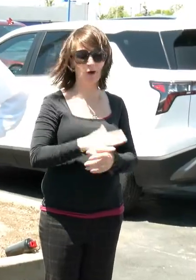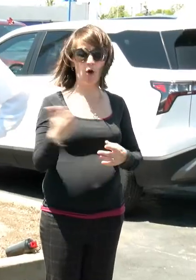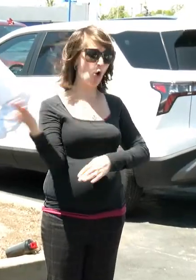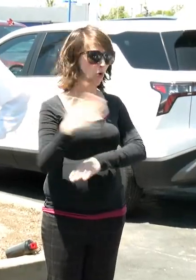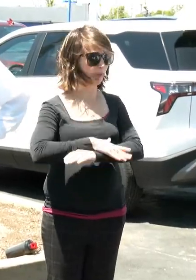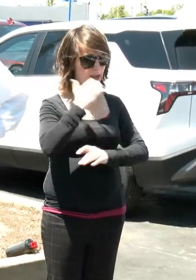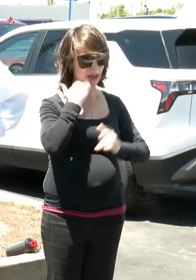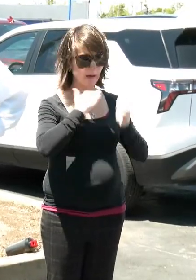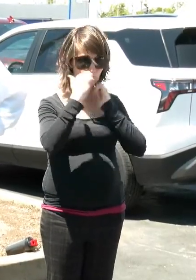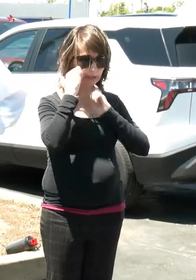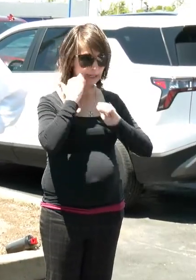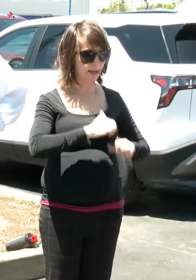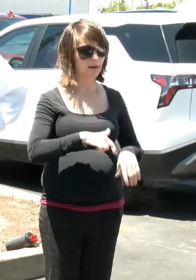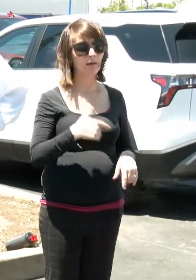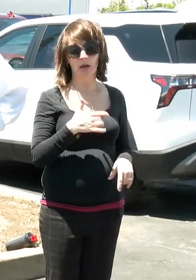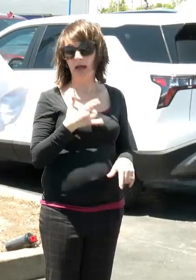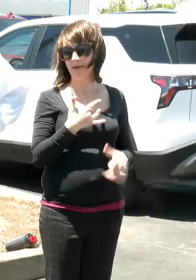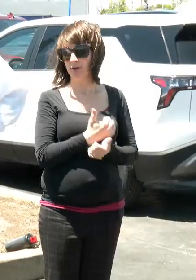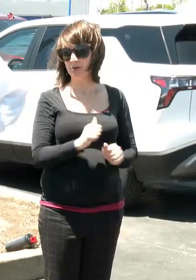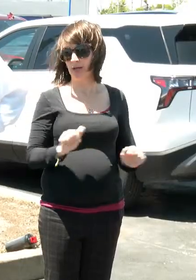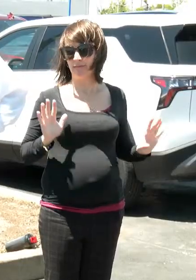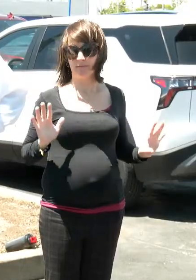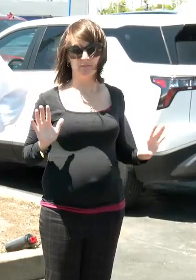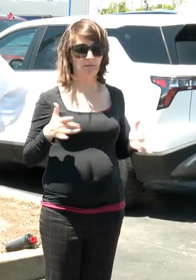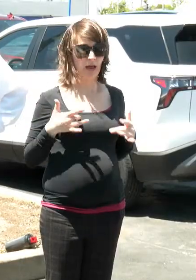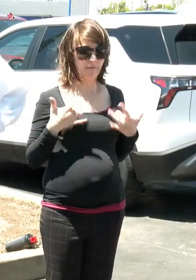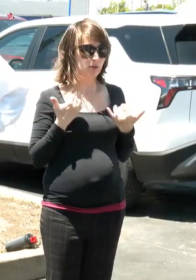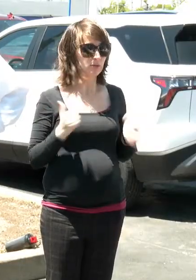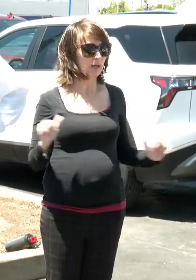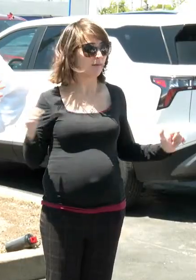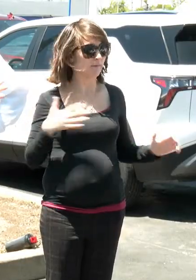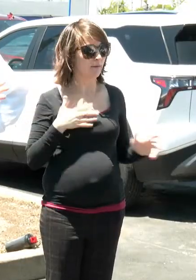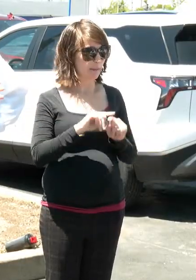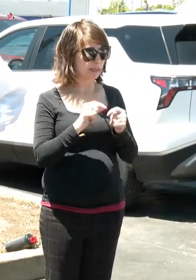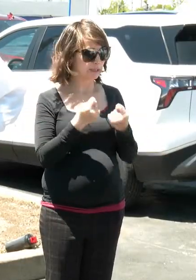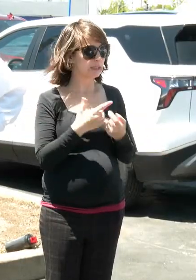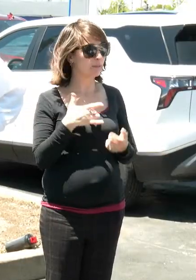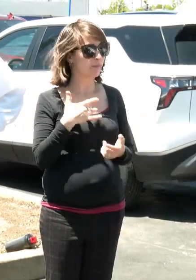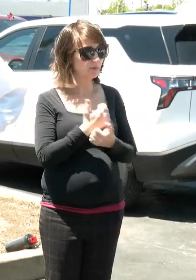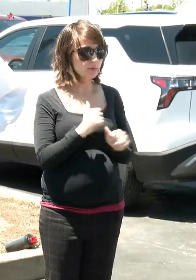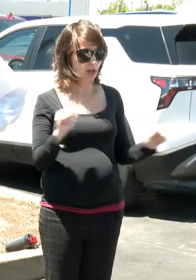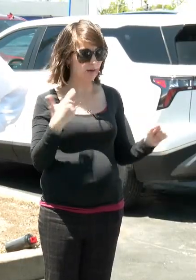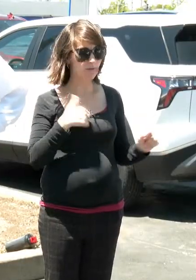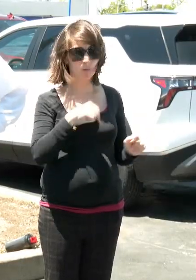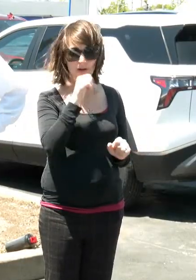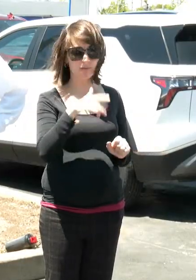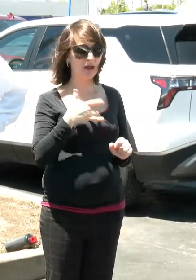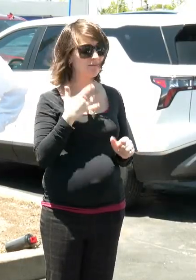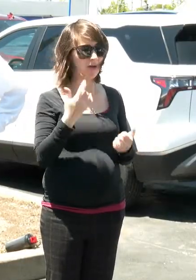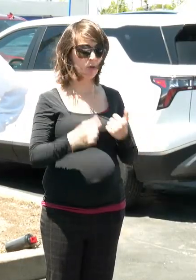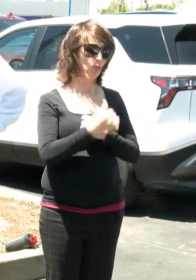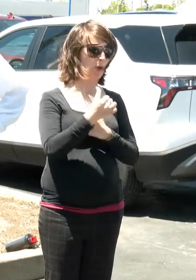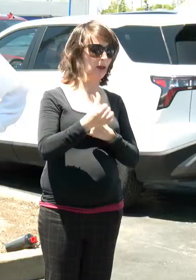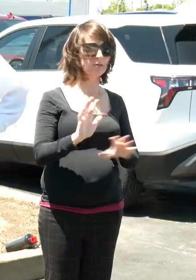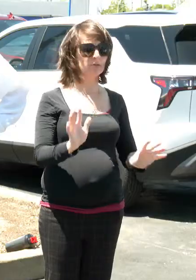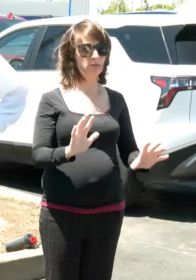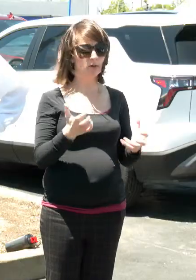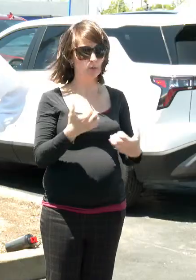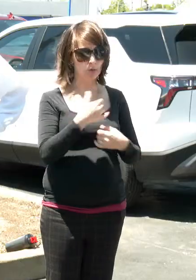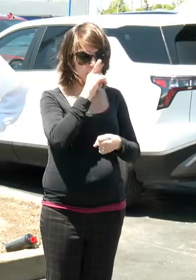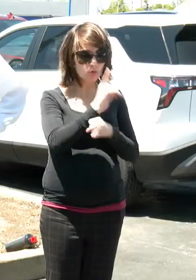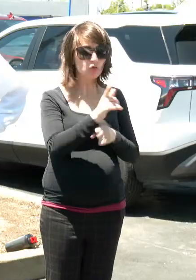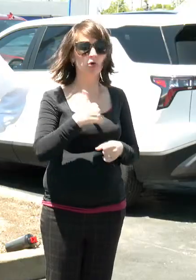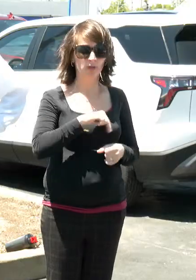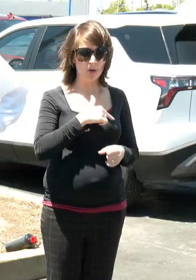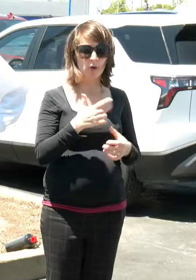every day. I feel safe. I feel safe. My team feels safe. We have not felt threatened. I just want to make sure that folks know that we are